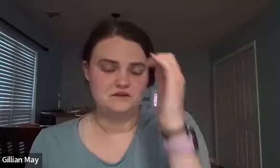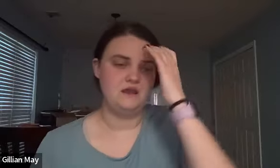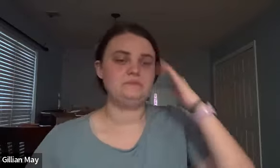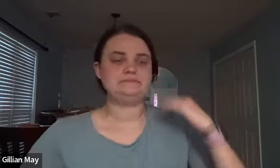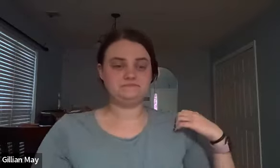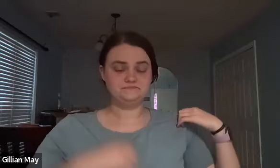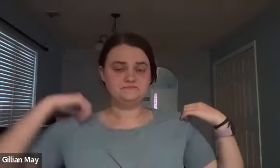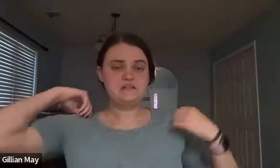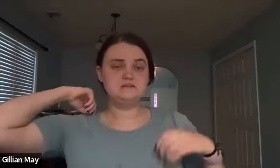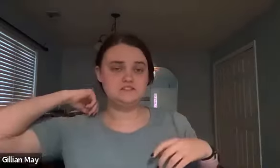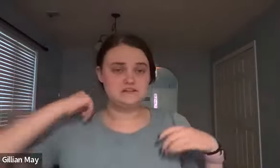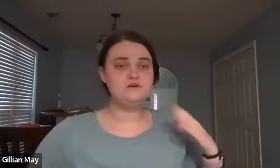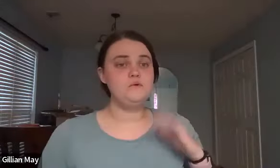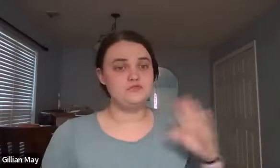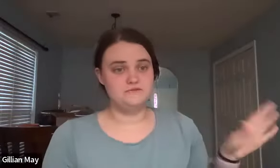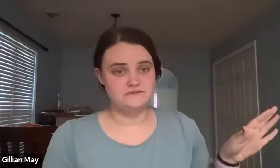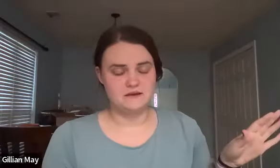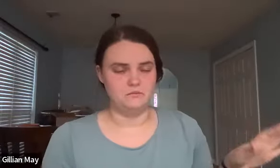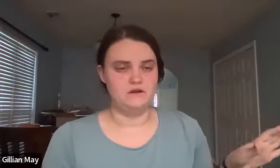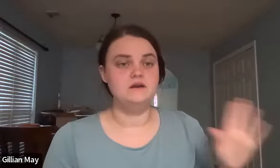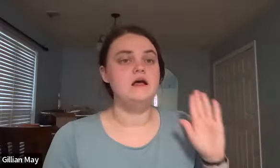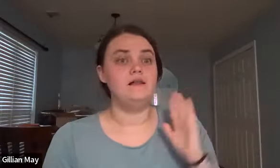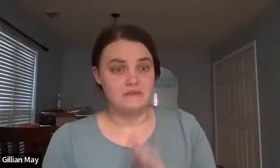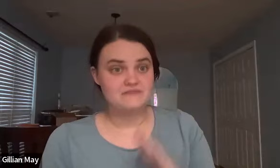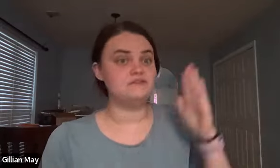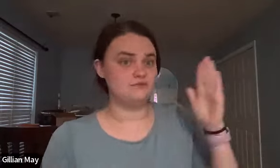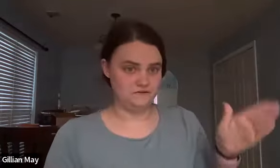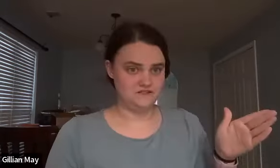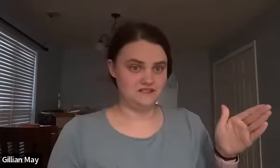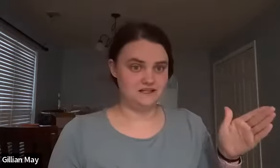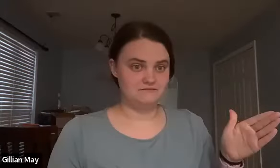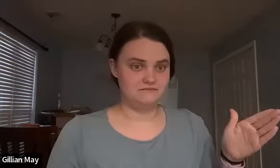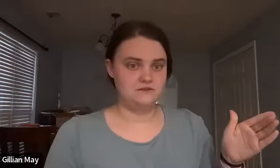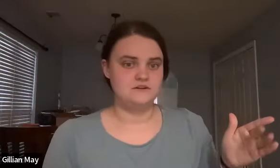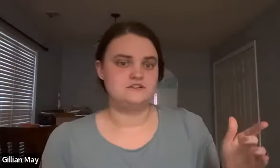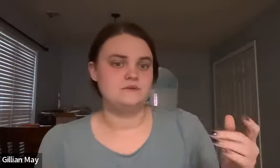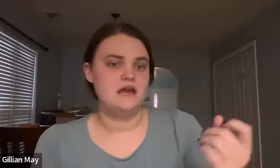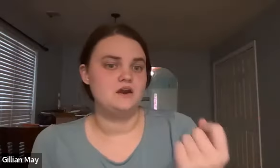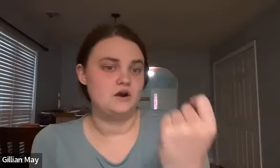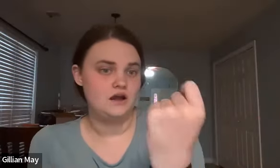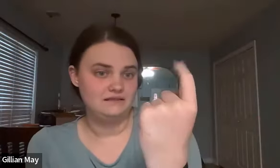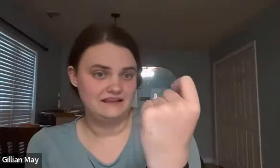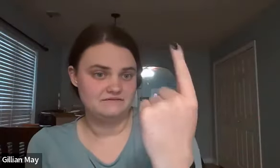Okay. So let's go 1 through 15, 11 through 15 again. So we had our